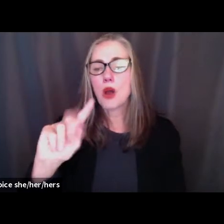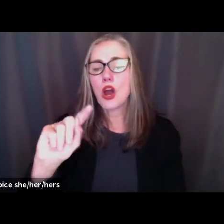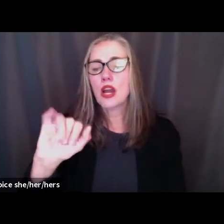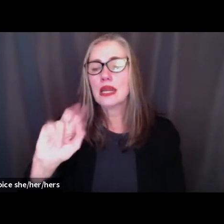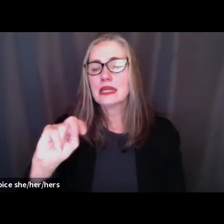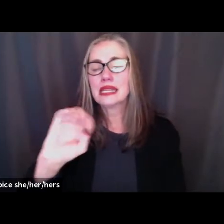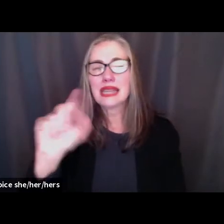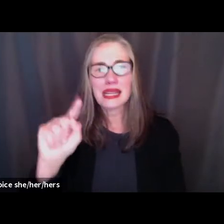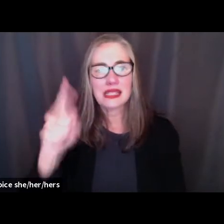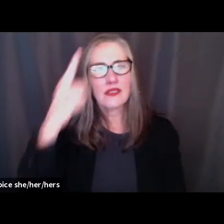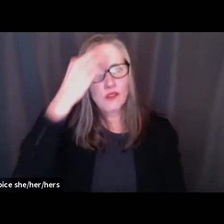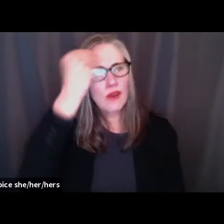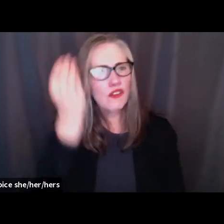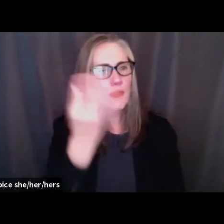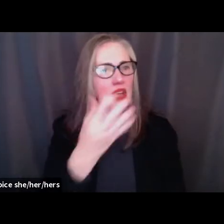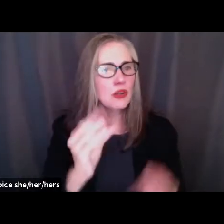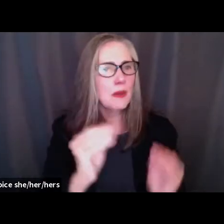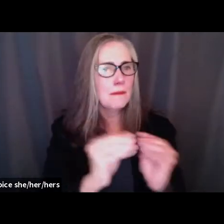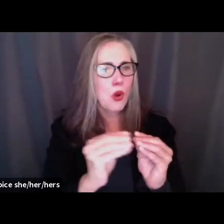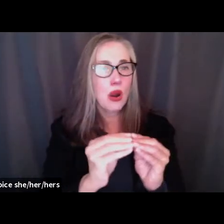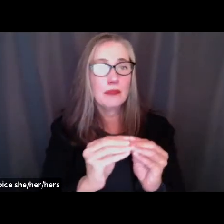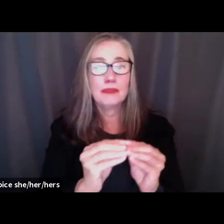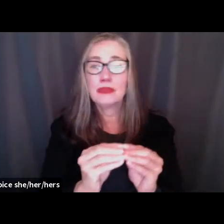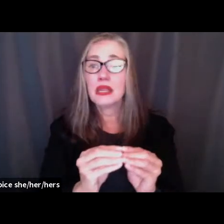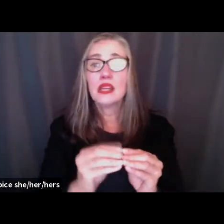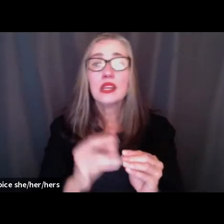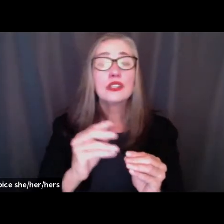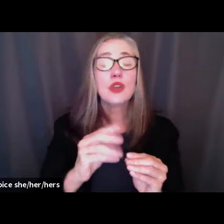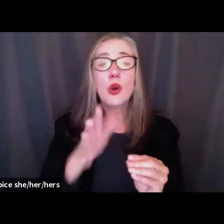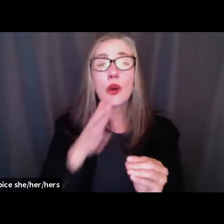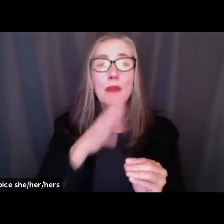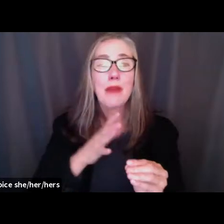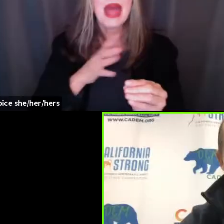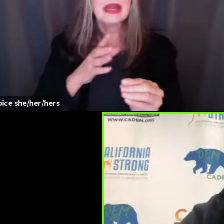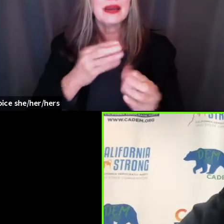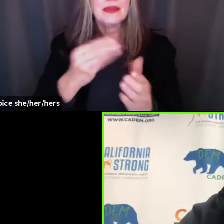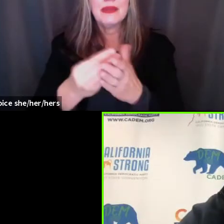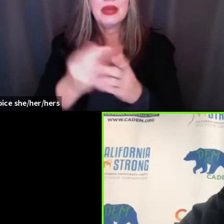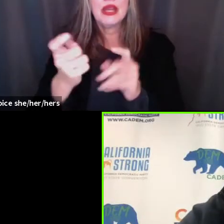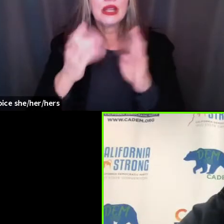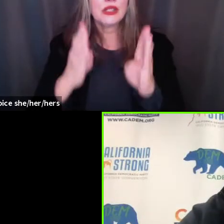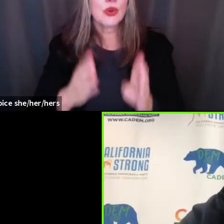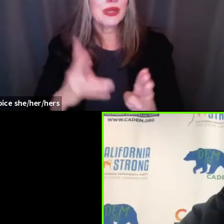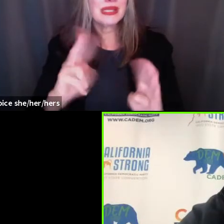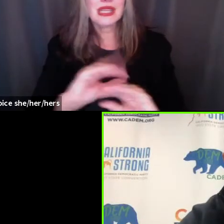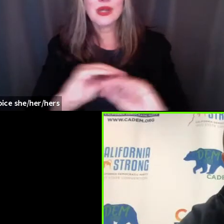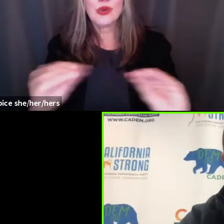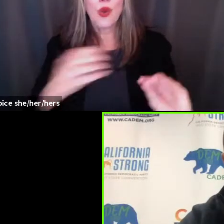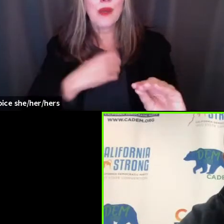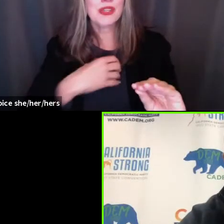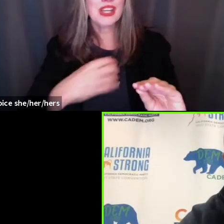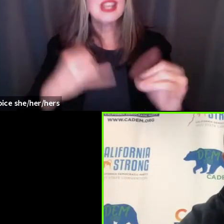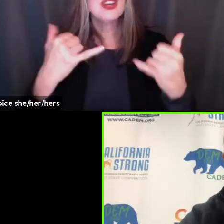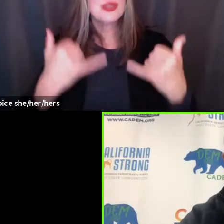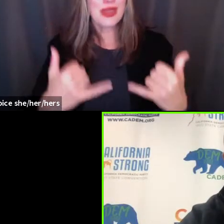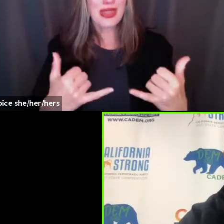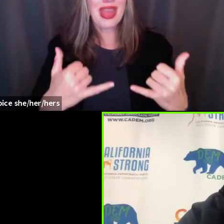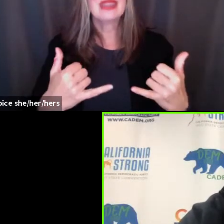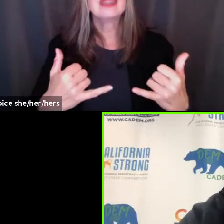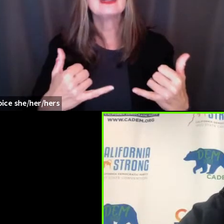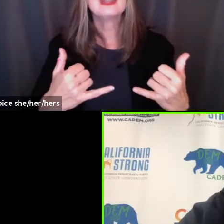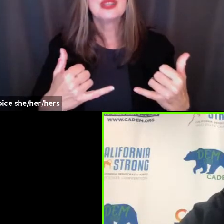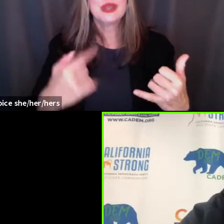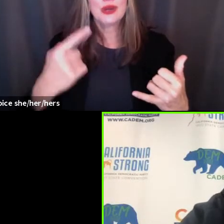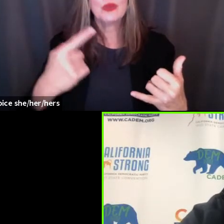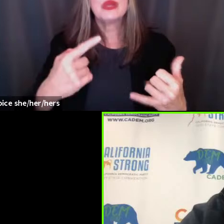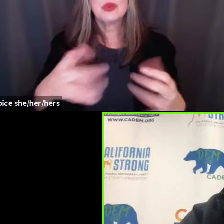All right, Madam Controller, I see no objections. So with that, we will consider the finance report received